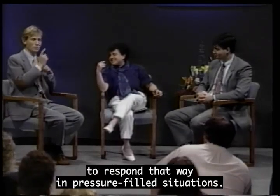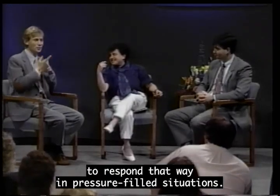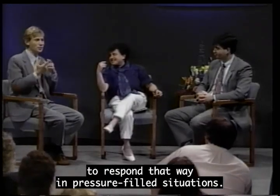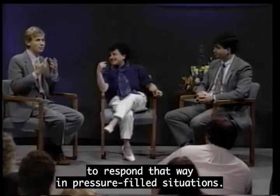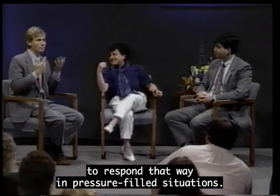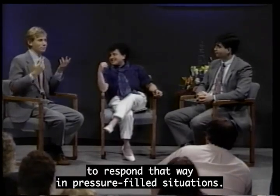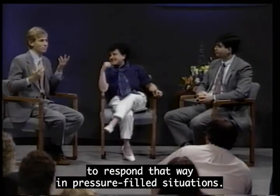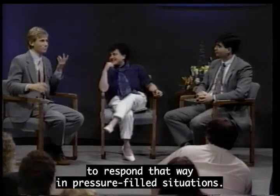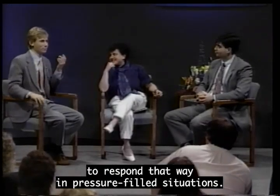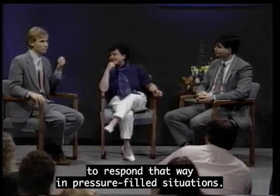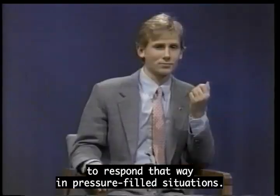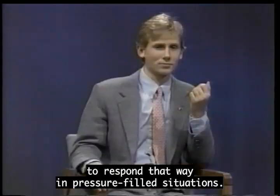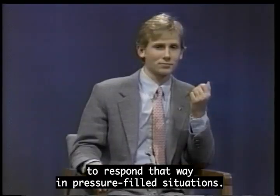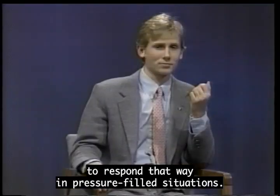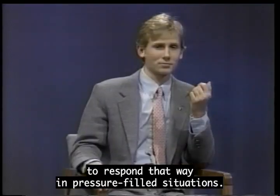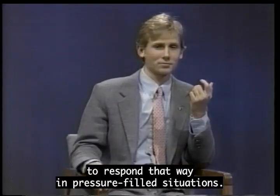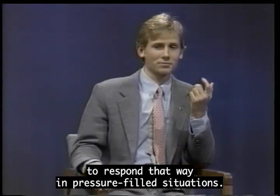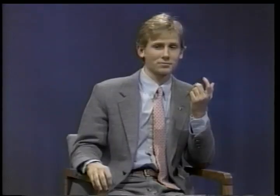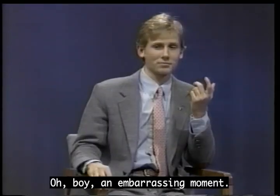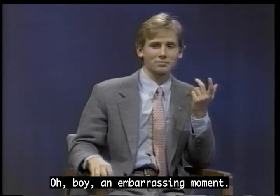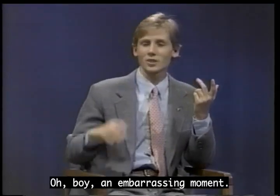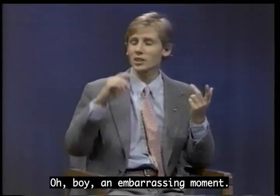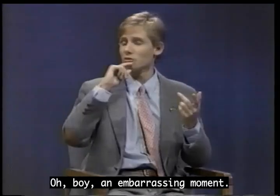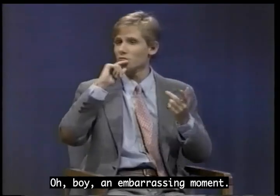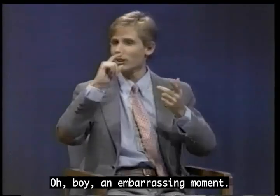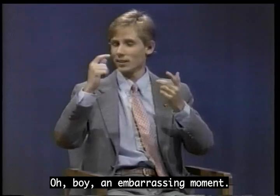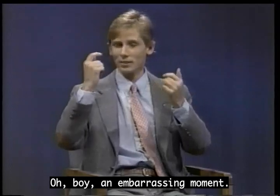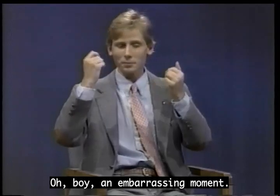Oh boy, an embarrassing moment.